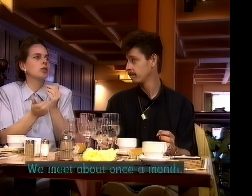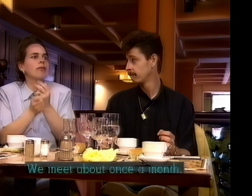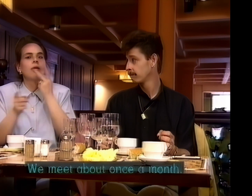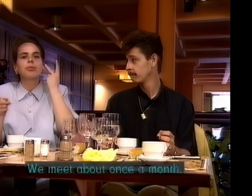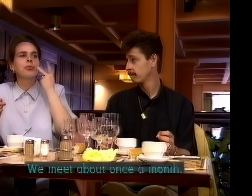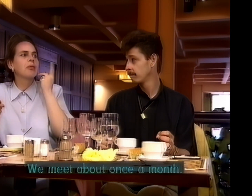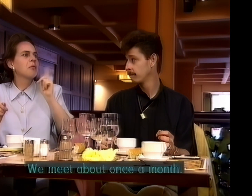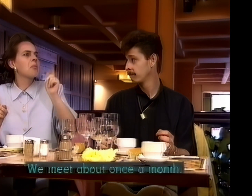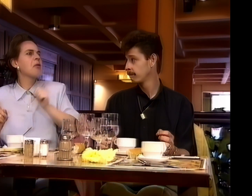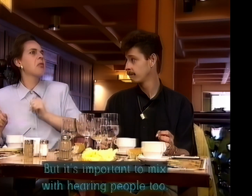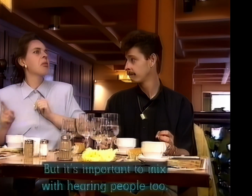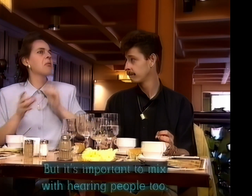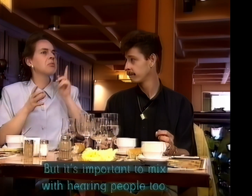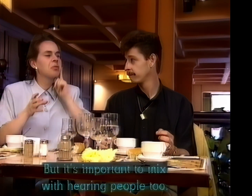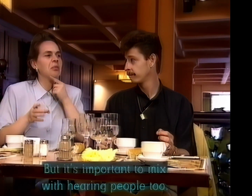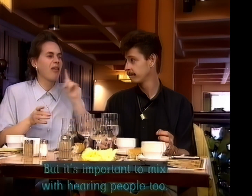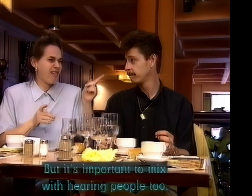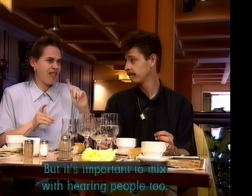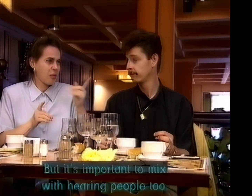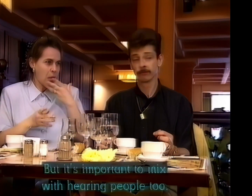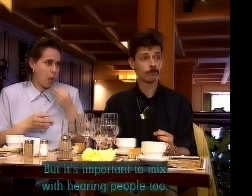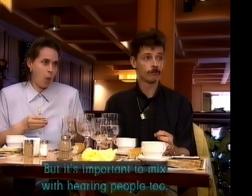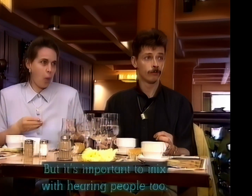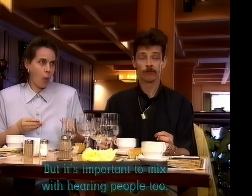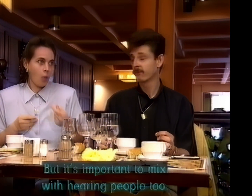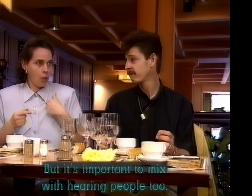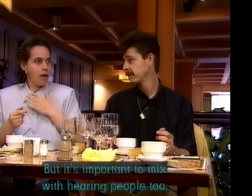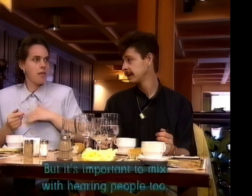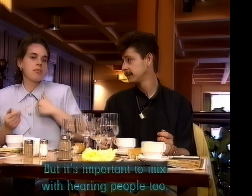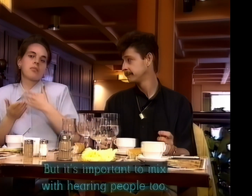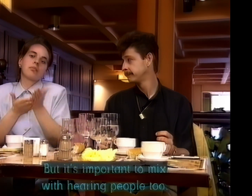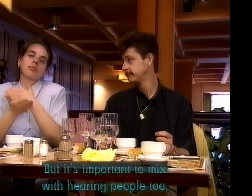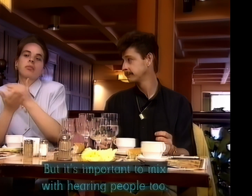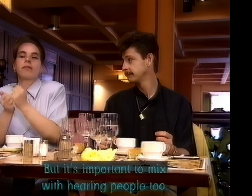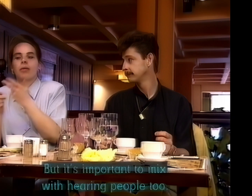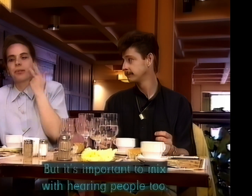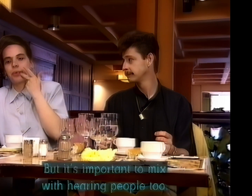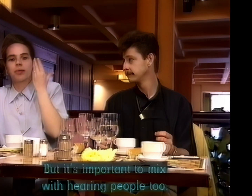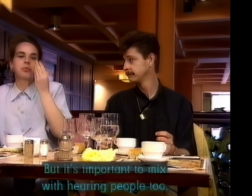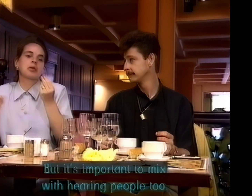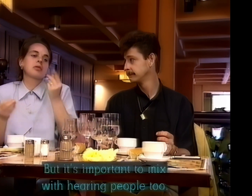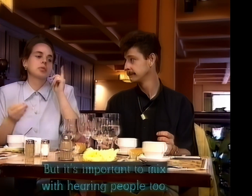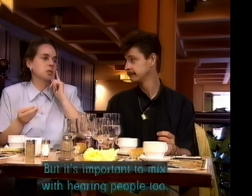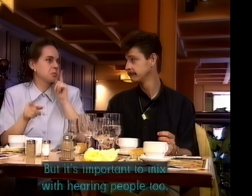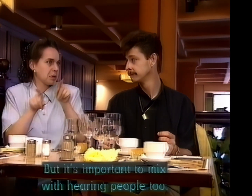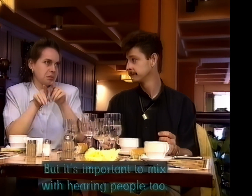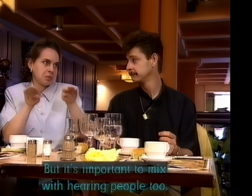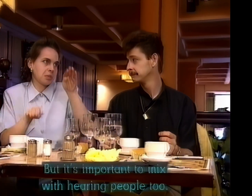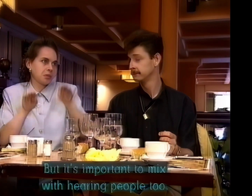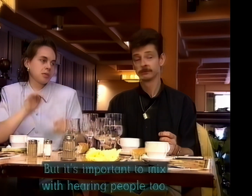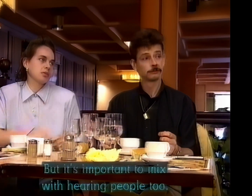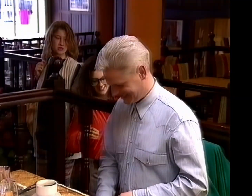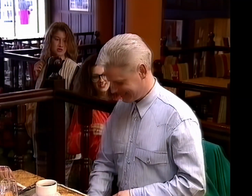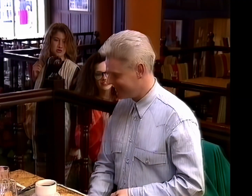it's important to mix with hearing people and not just the older deaf people that are here. I like to mix with both deaf and hearing, the same